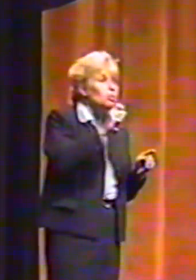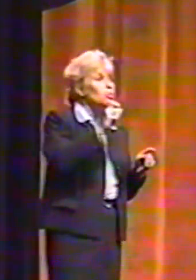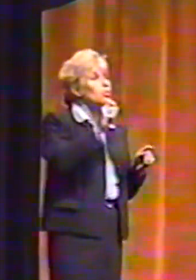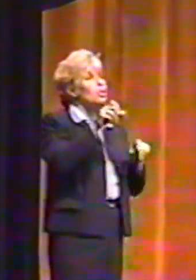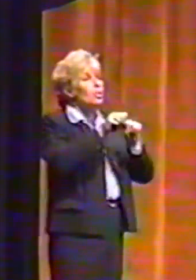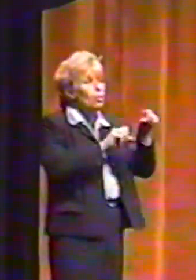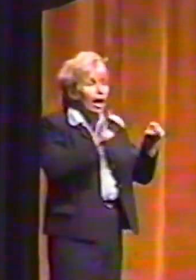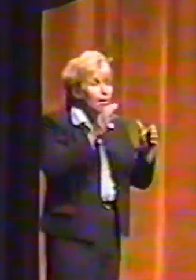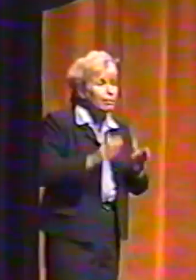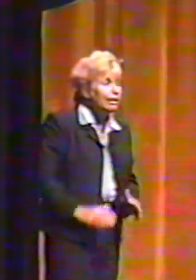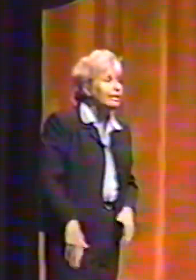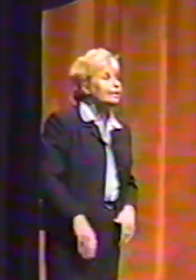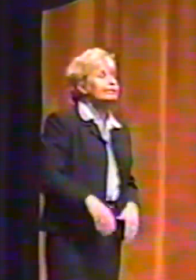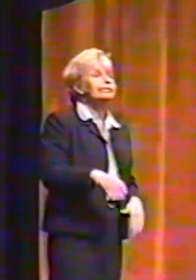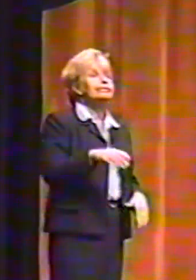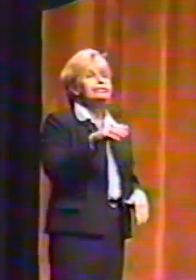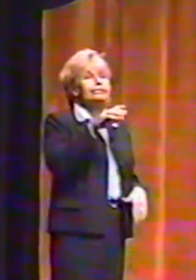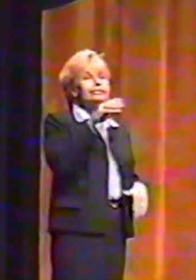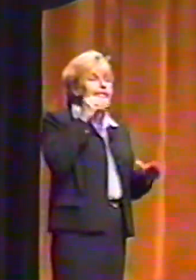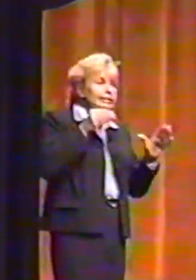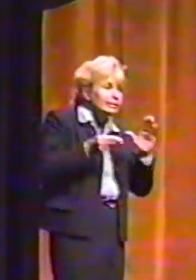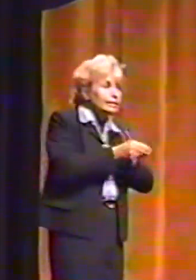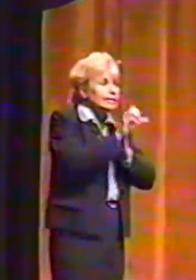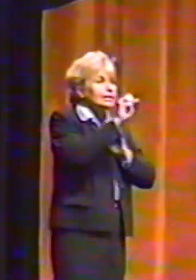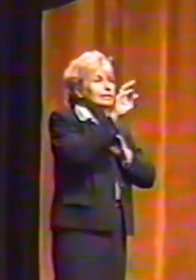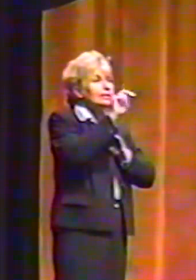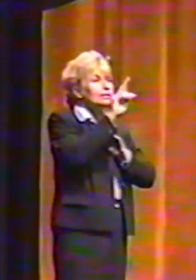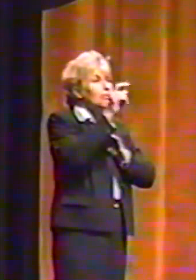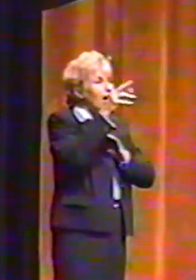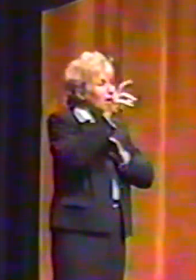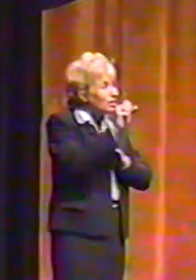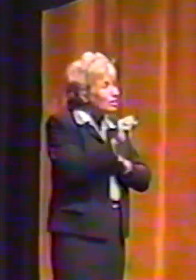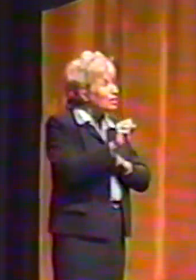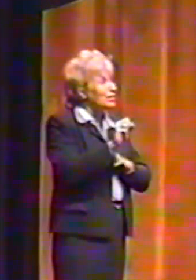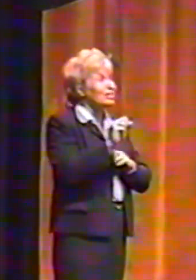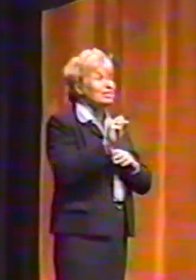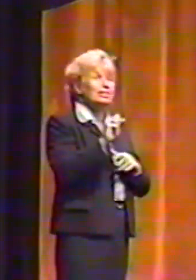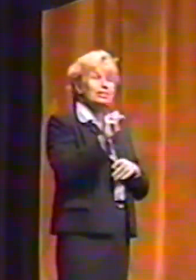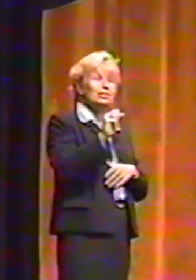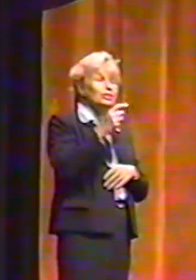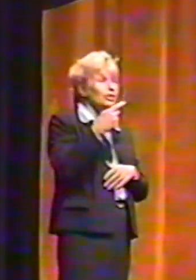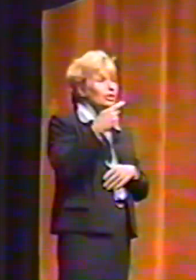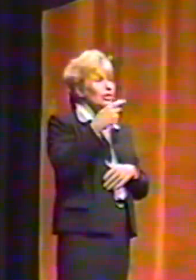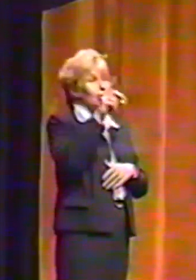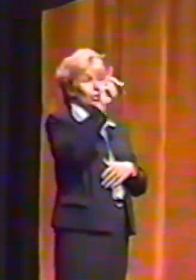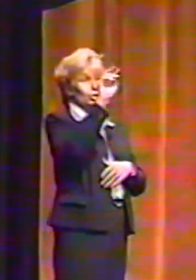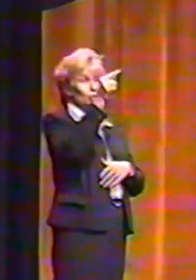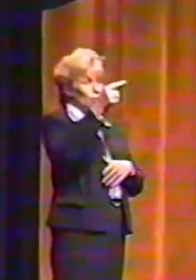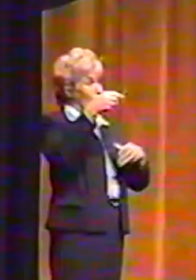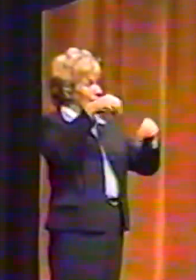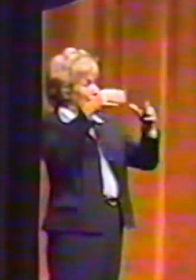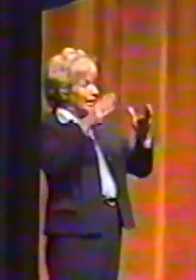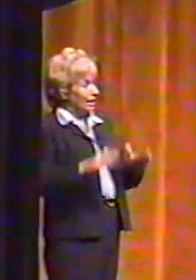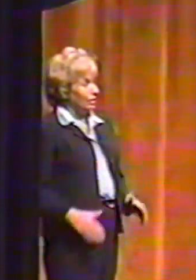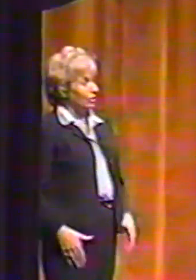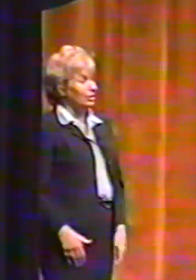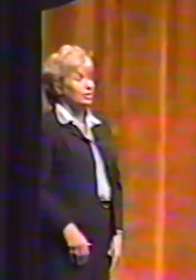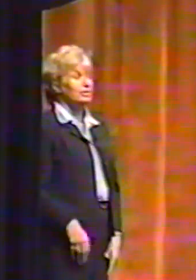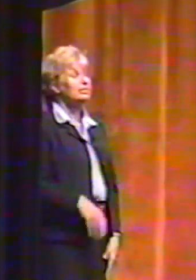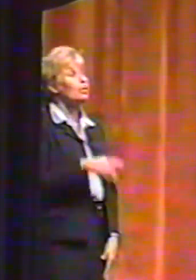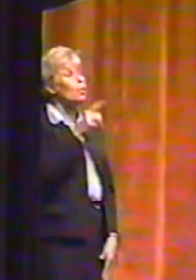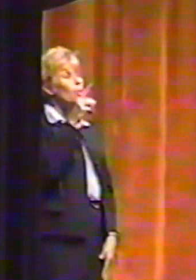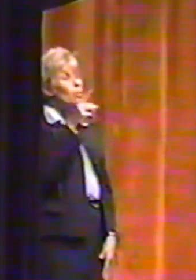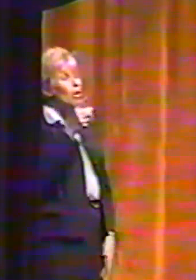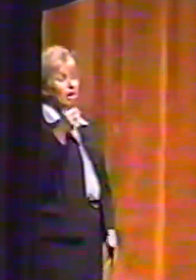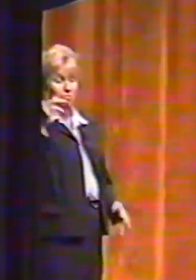from immigrants in lieu of passage to the United States. As one Justice Department official told us, the INS is notorious for having the